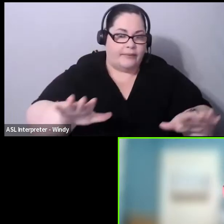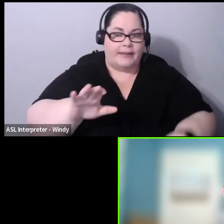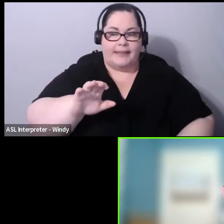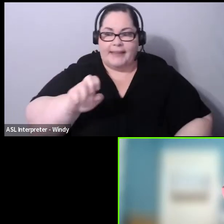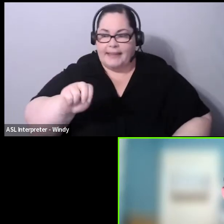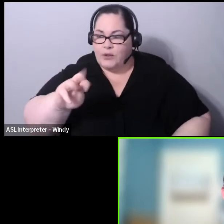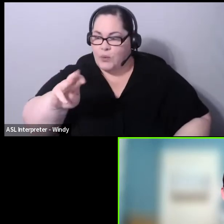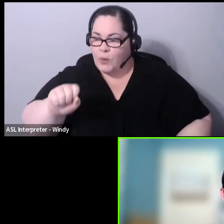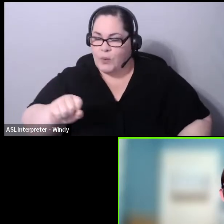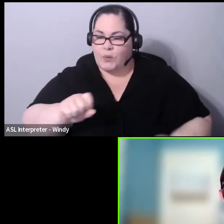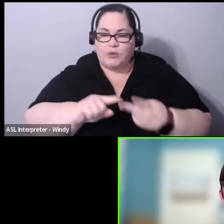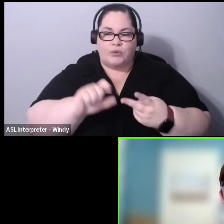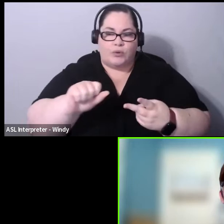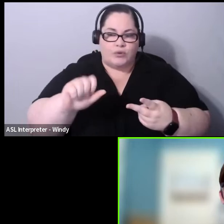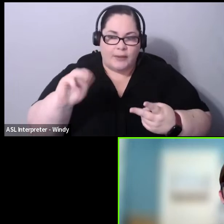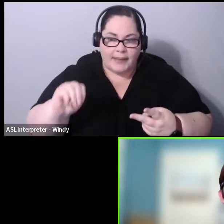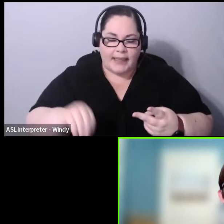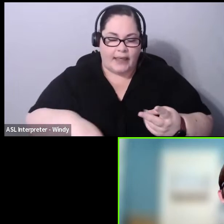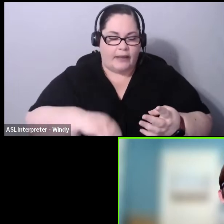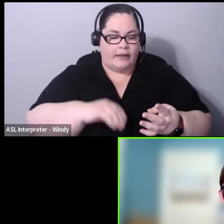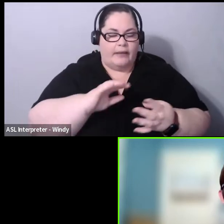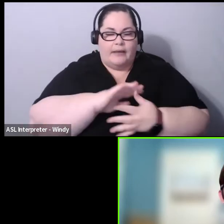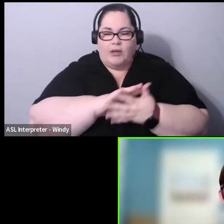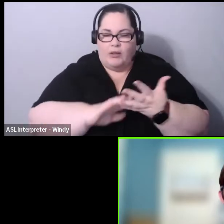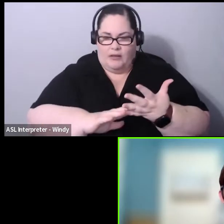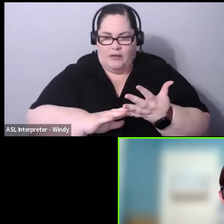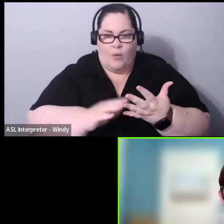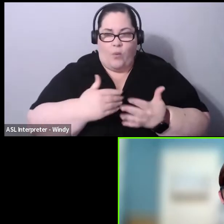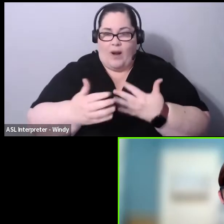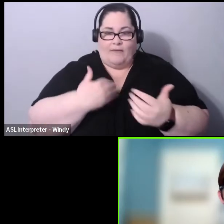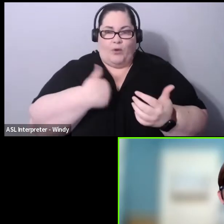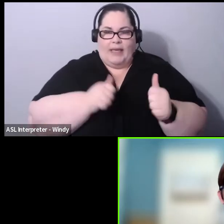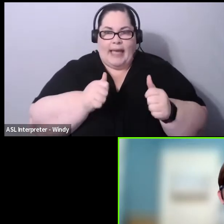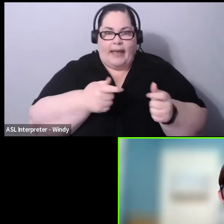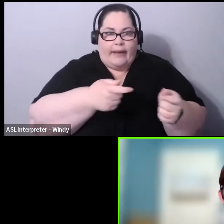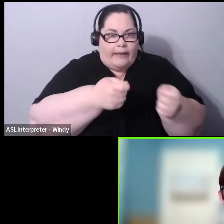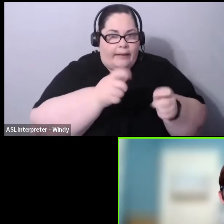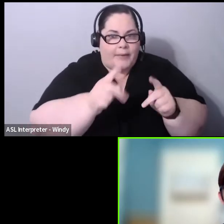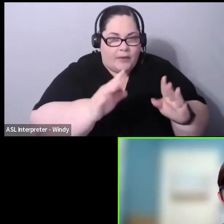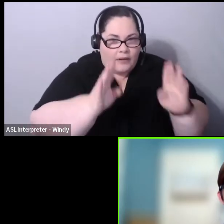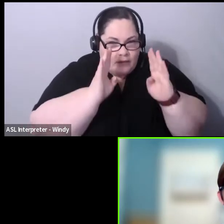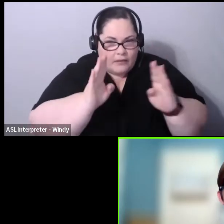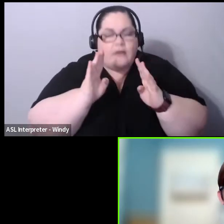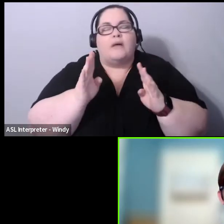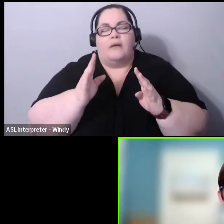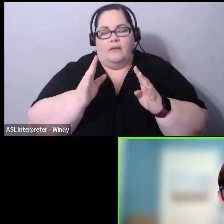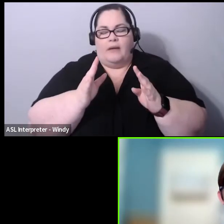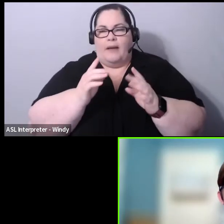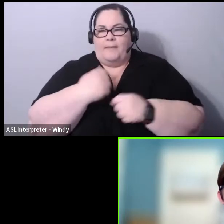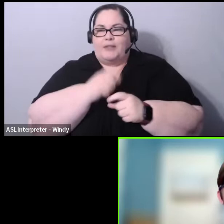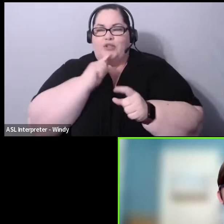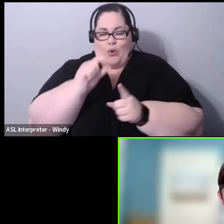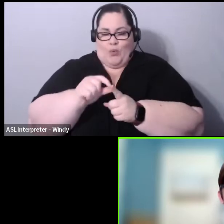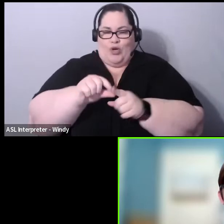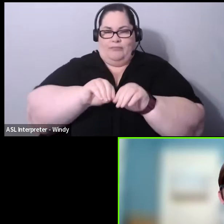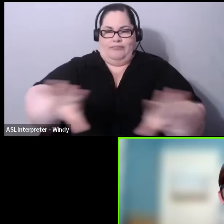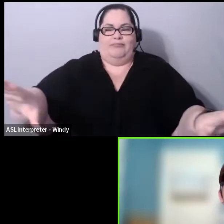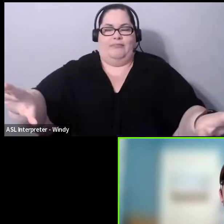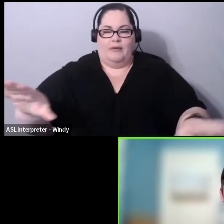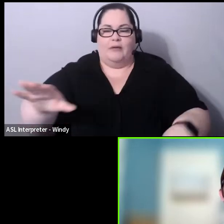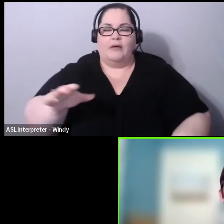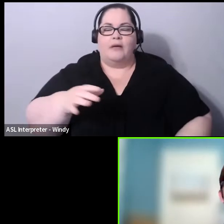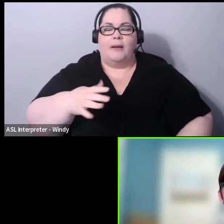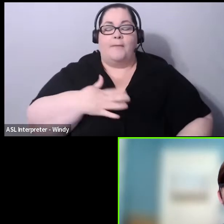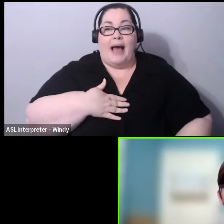e-news, social media, or anything that we can get our attention and make sure that we spread the word, because my job is